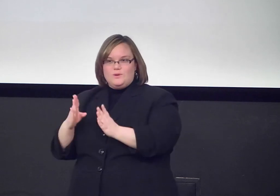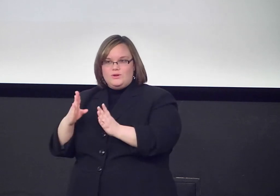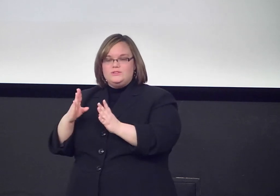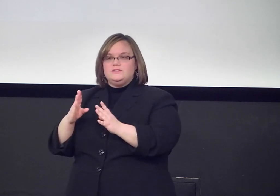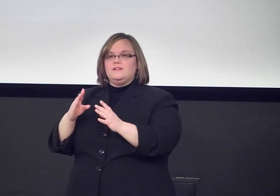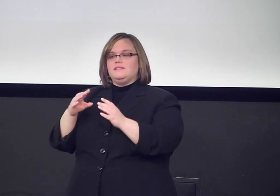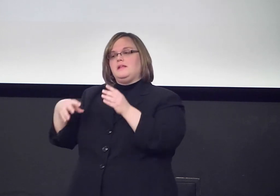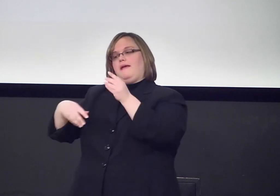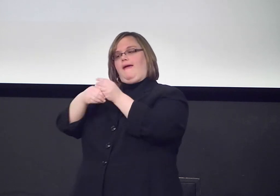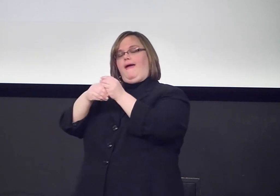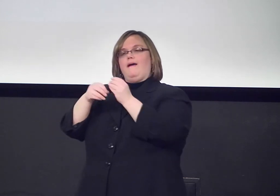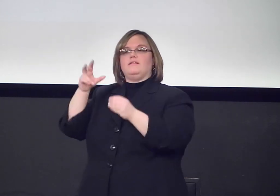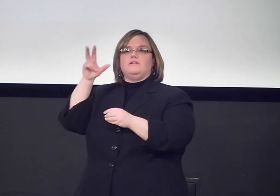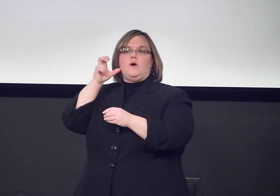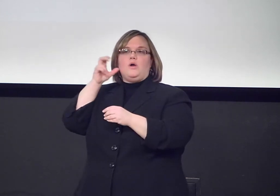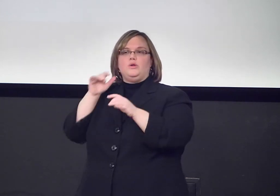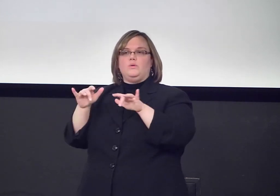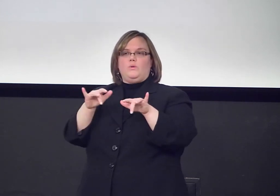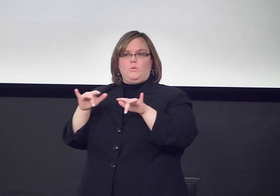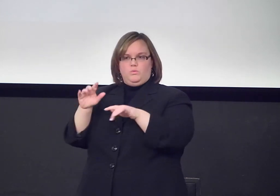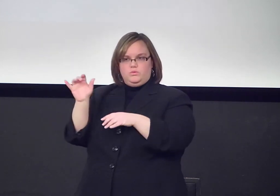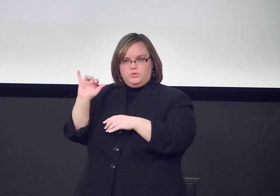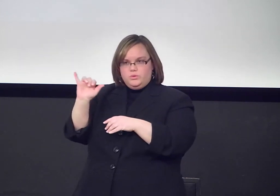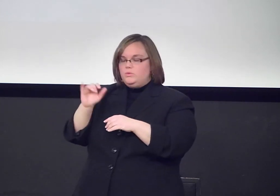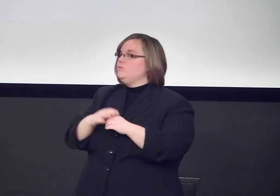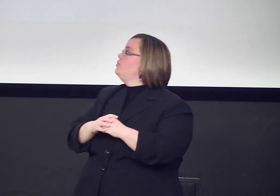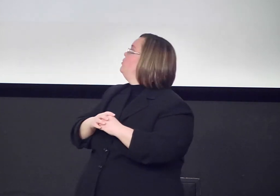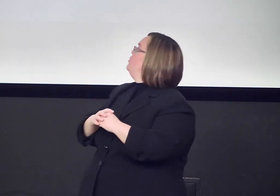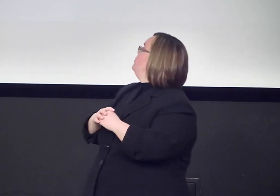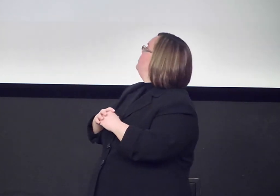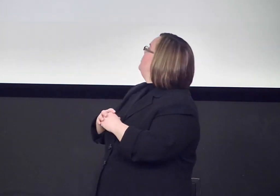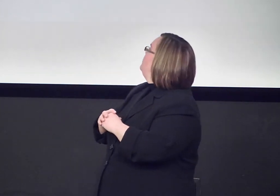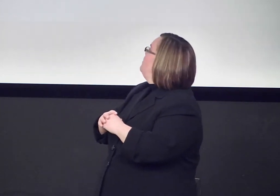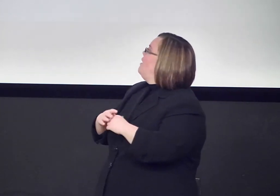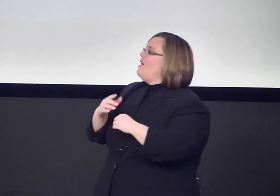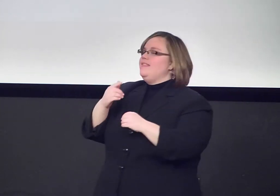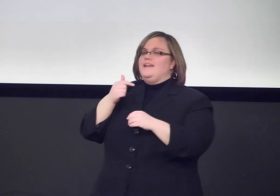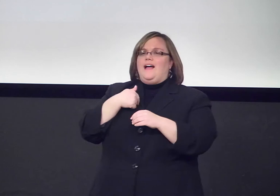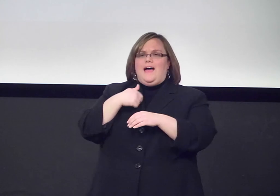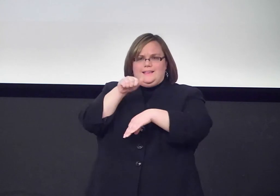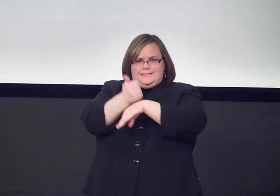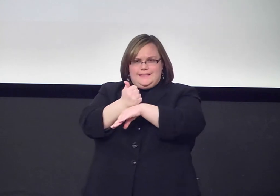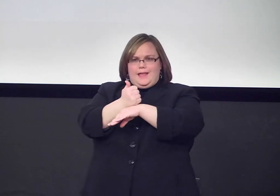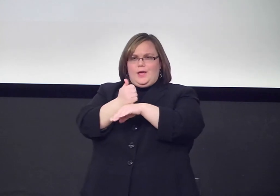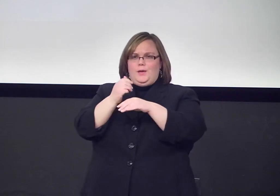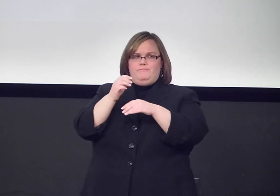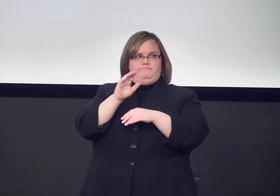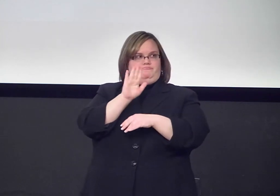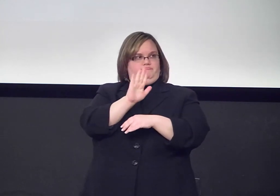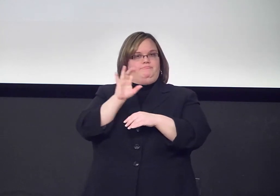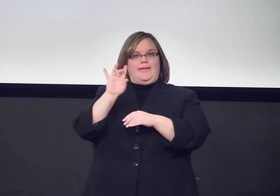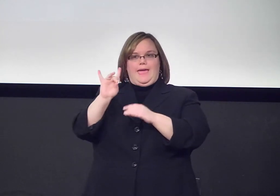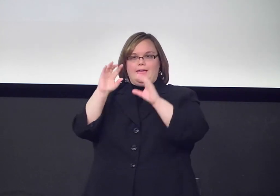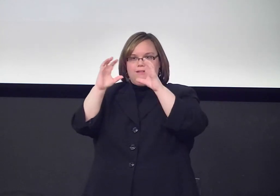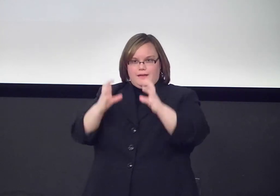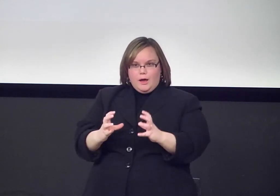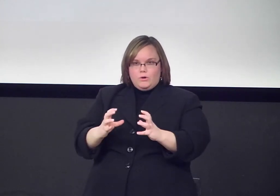the interpreters and the deaf individuals, as well as adding the audio recordings of the hearing callers.